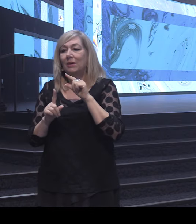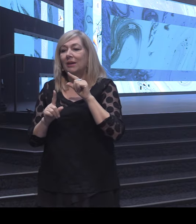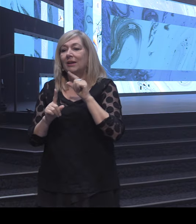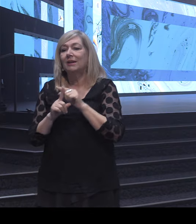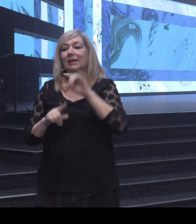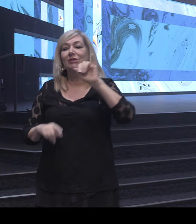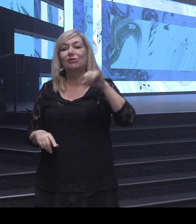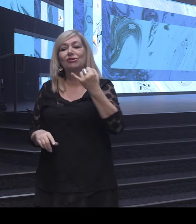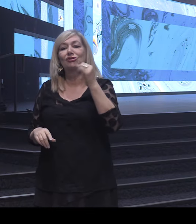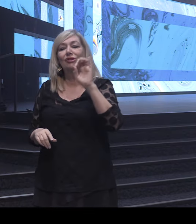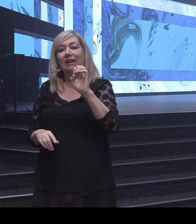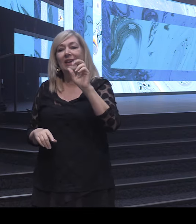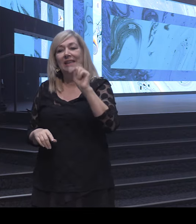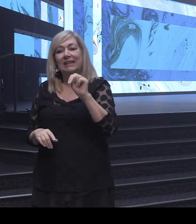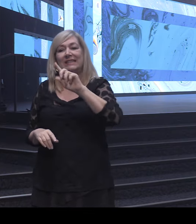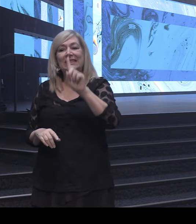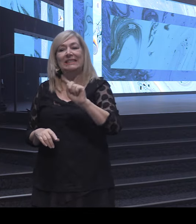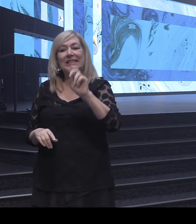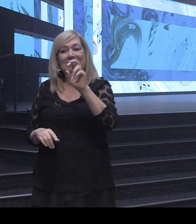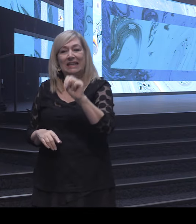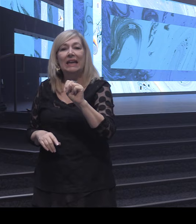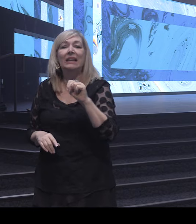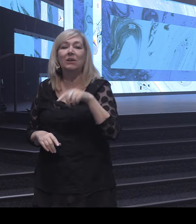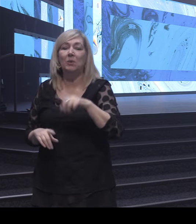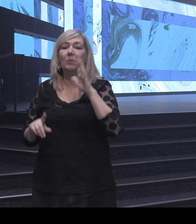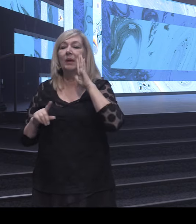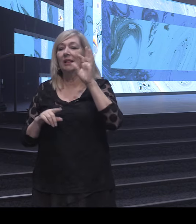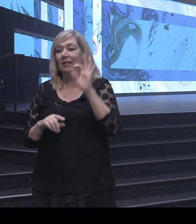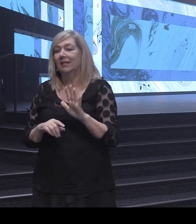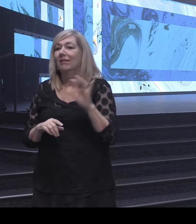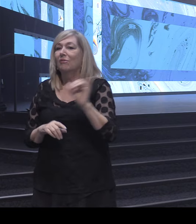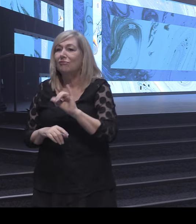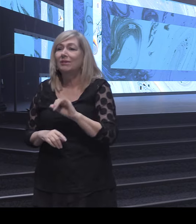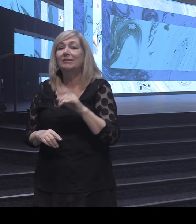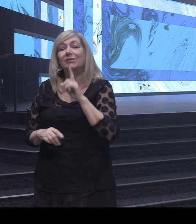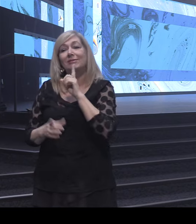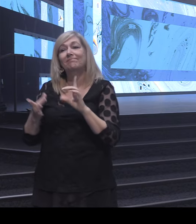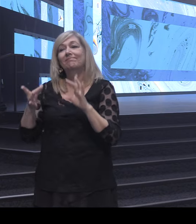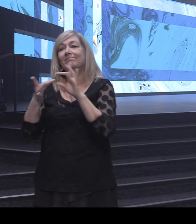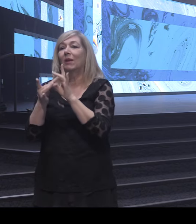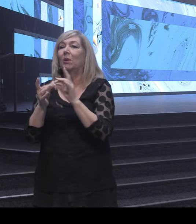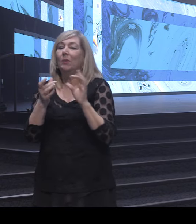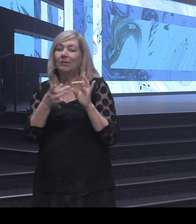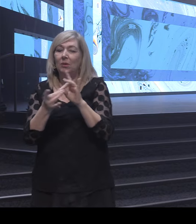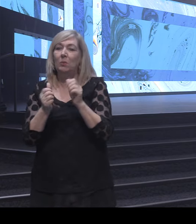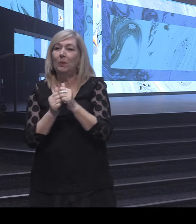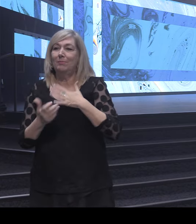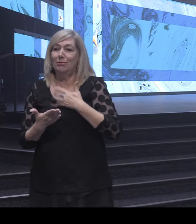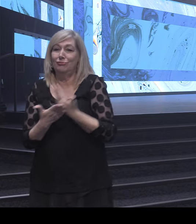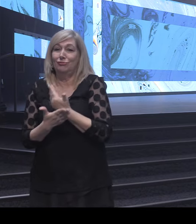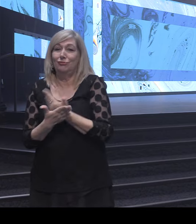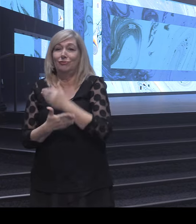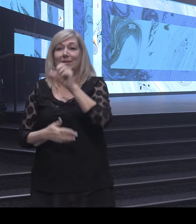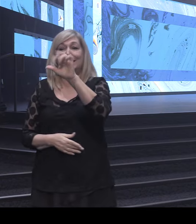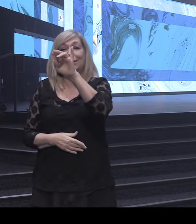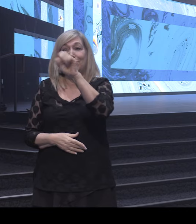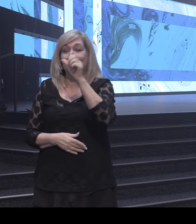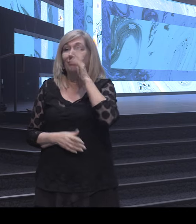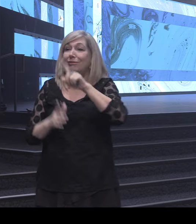Franklin brought in December, I think it was a prophetic word for our church. And so it kind of goes along with the start of the series. So that'll be this next